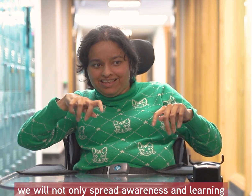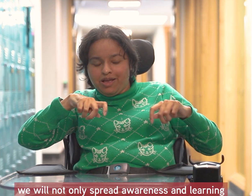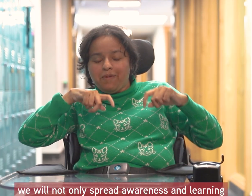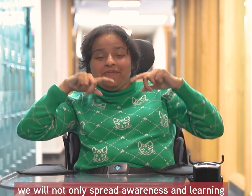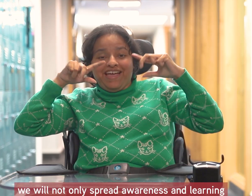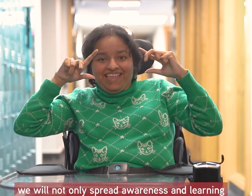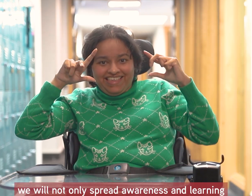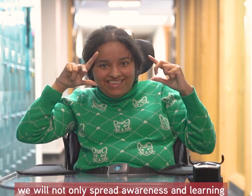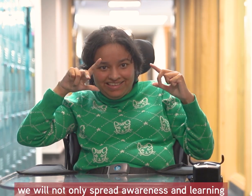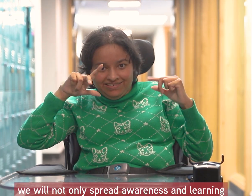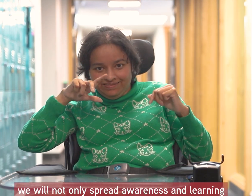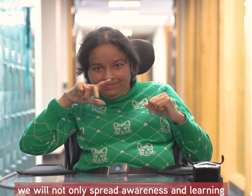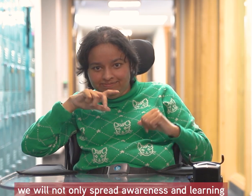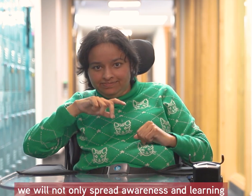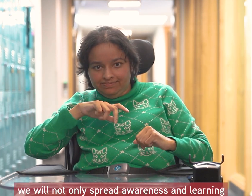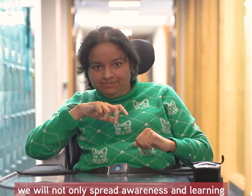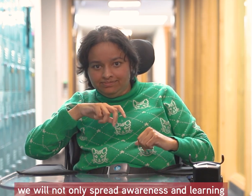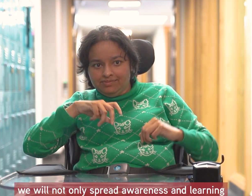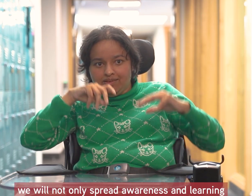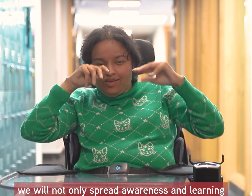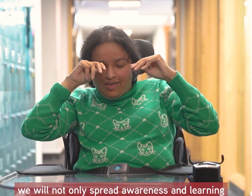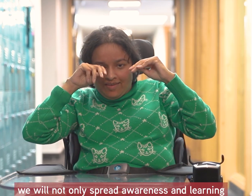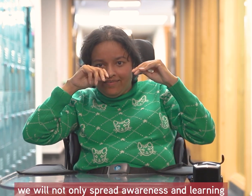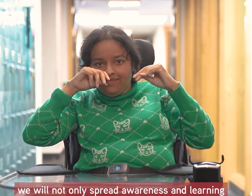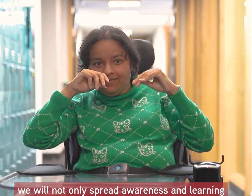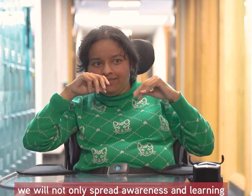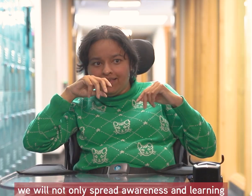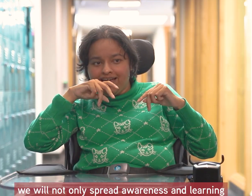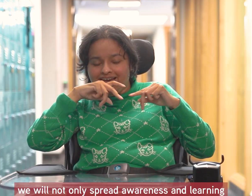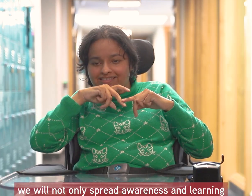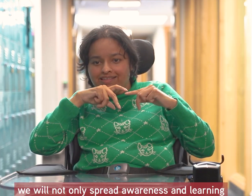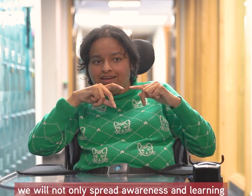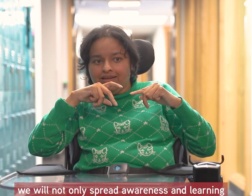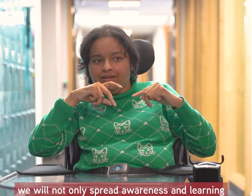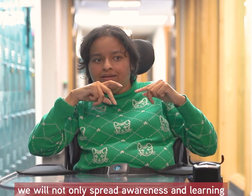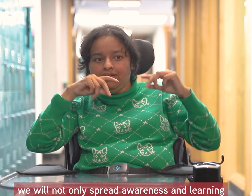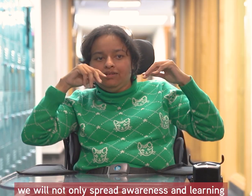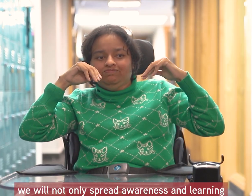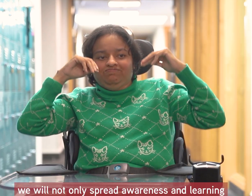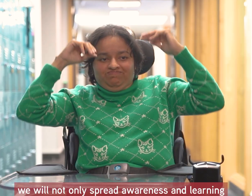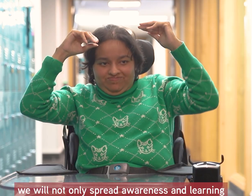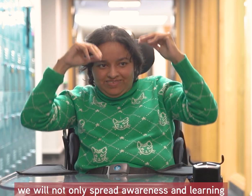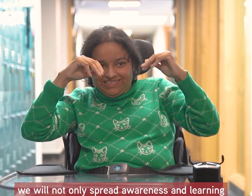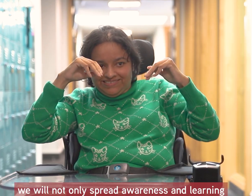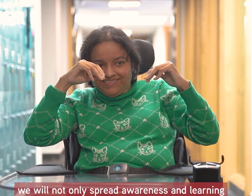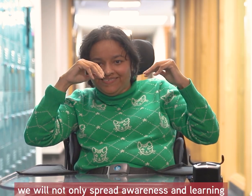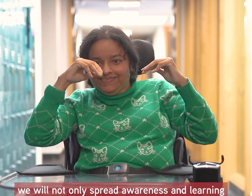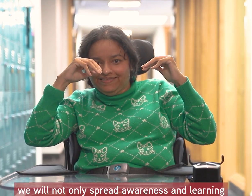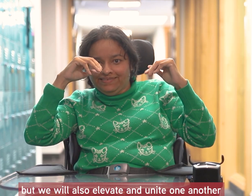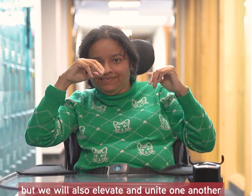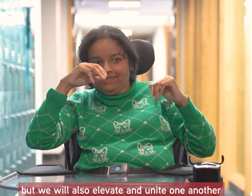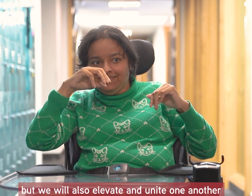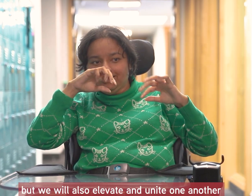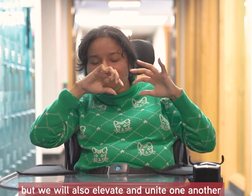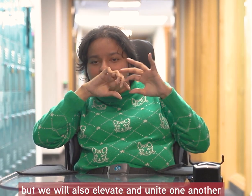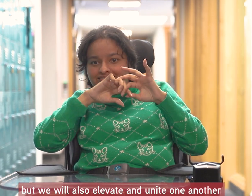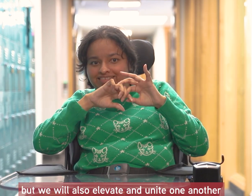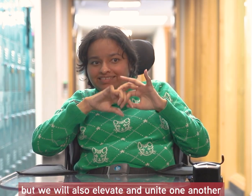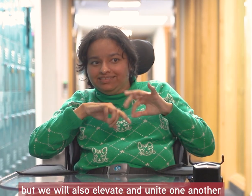we will not only just spread awareness and learning, but we will also